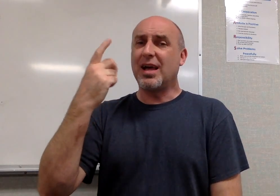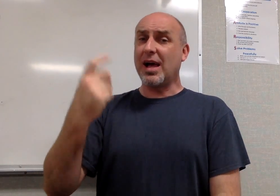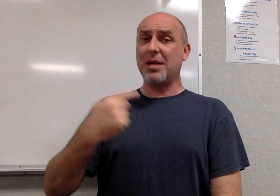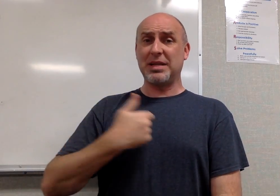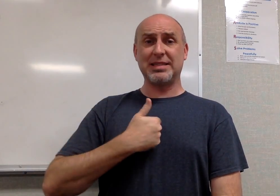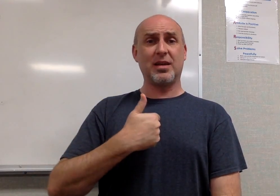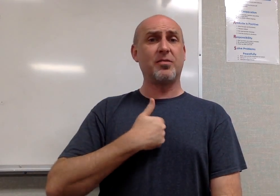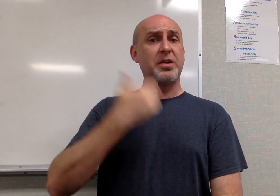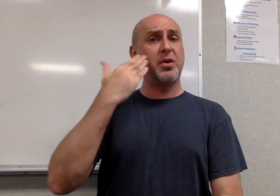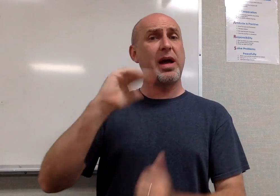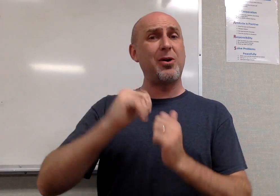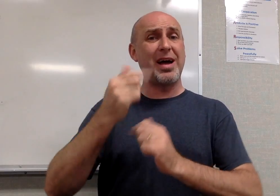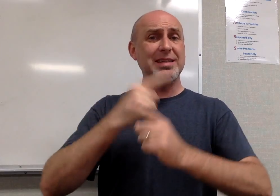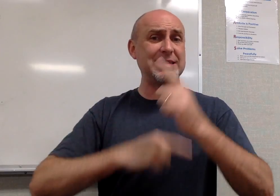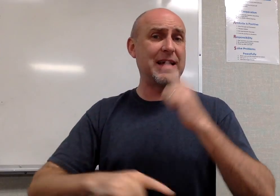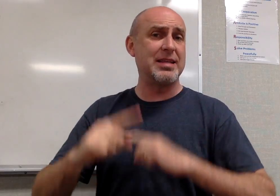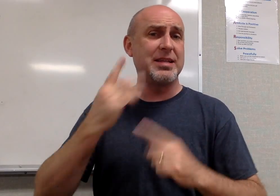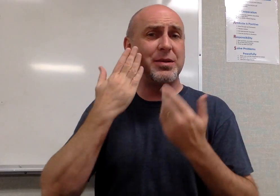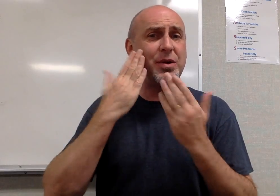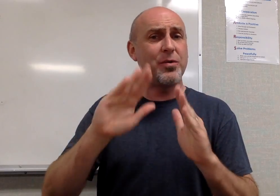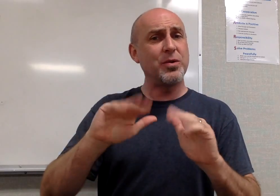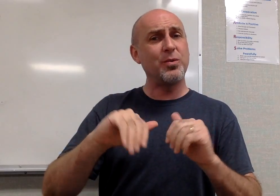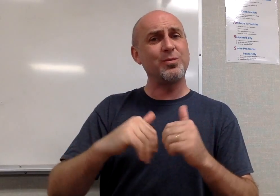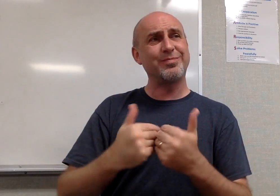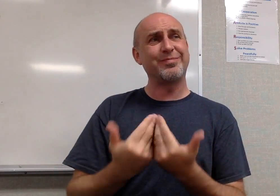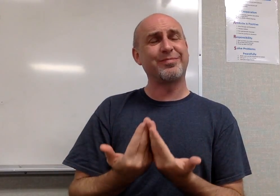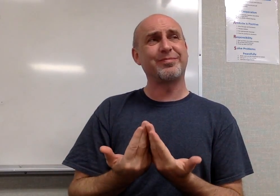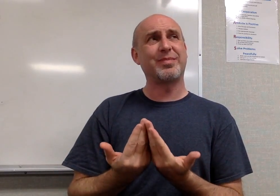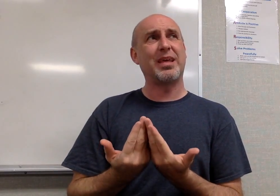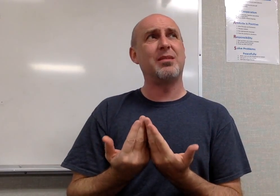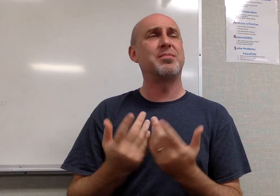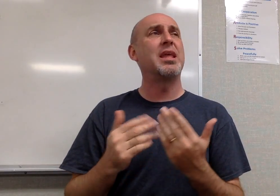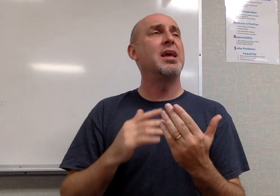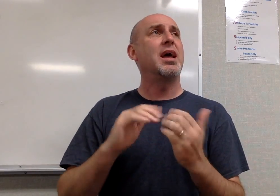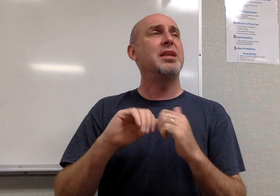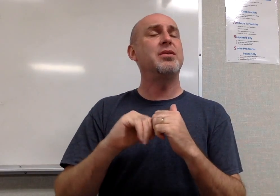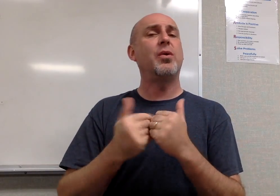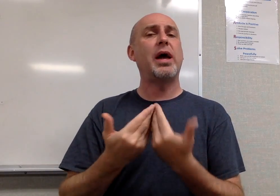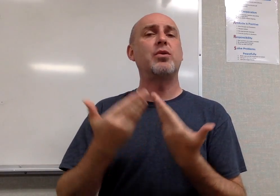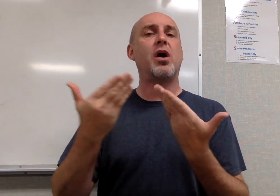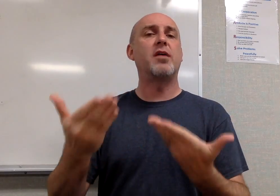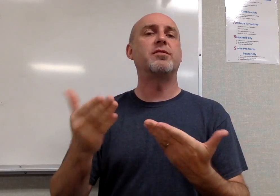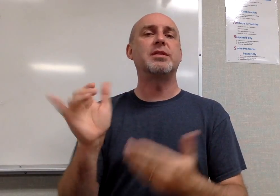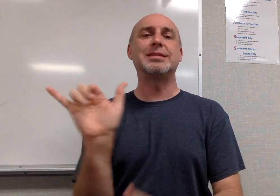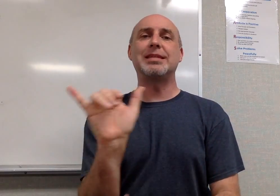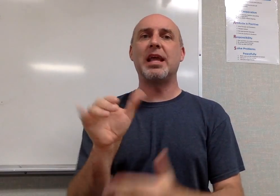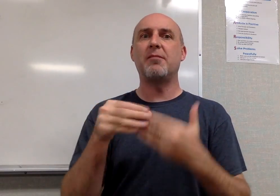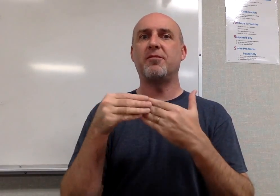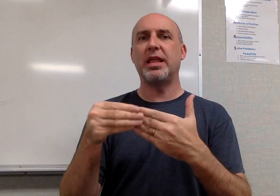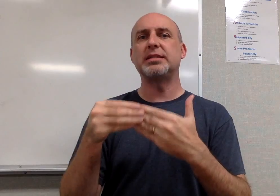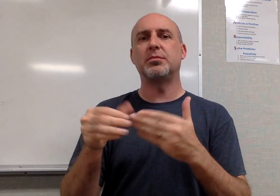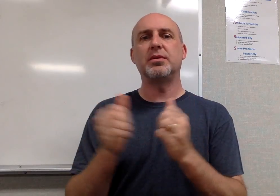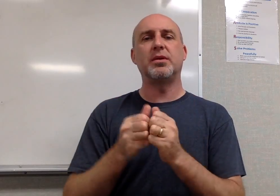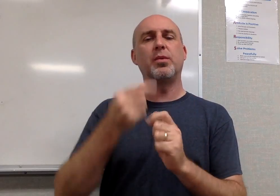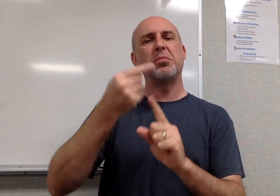I myself, I know how I sign. I didn't know I didn't know how to offer the same flexibility with